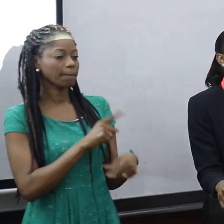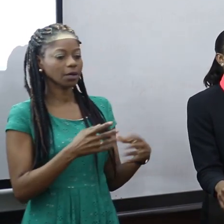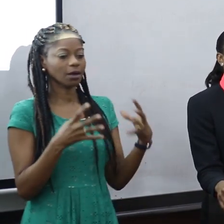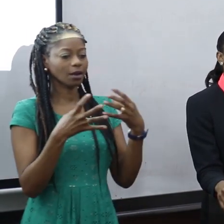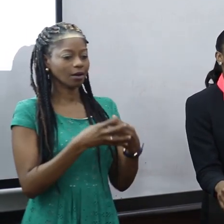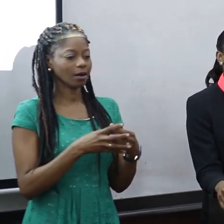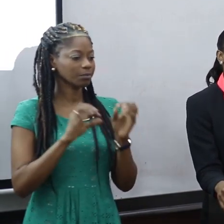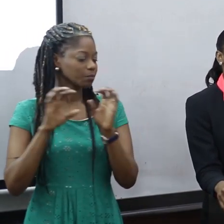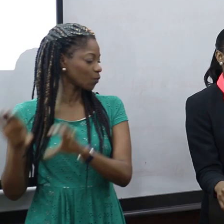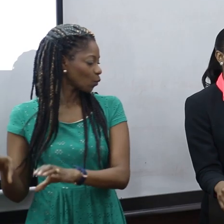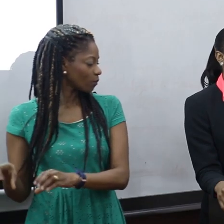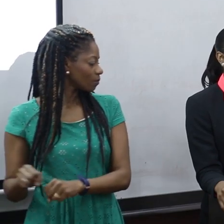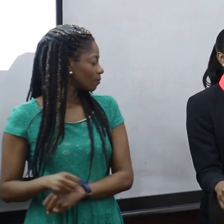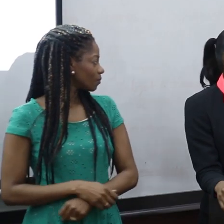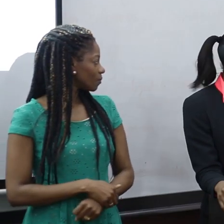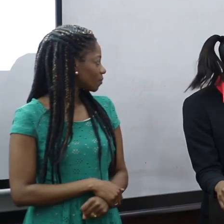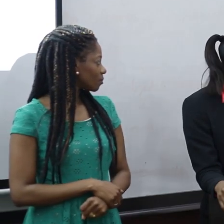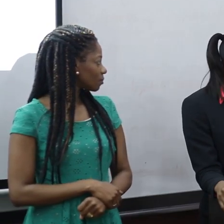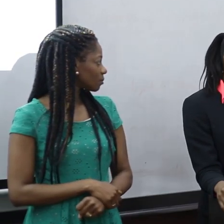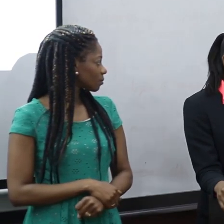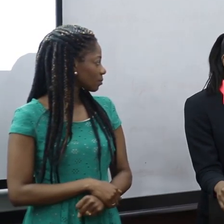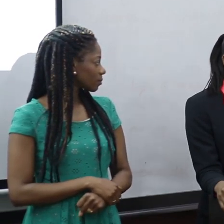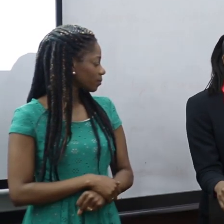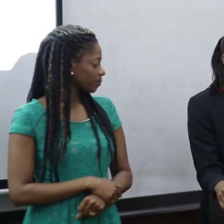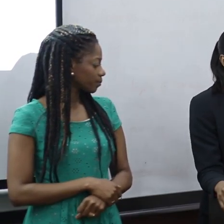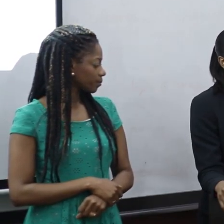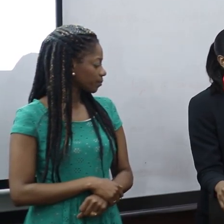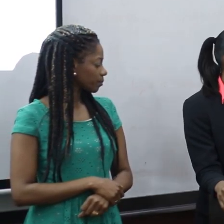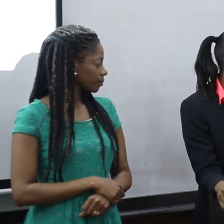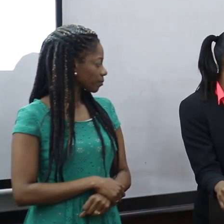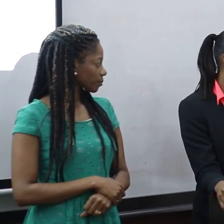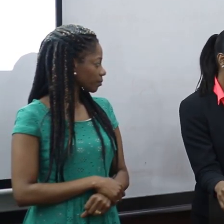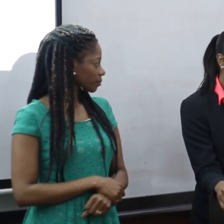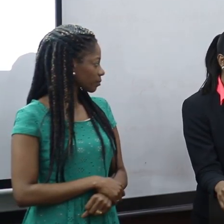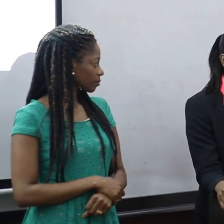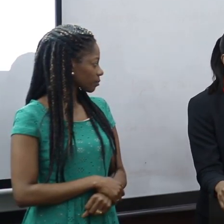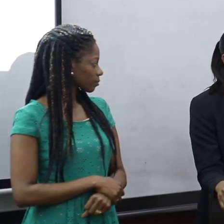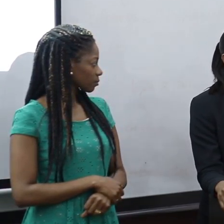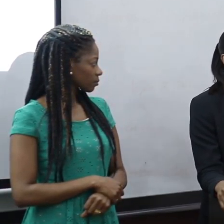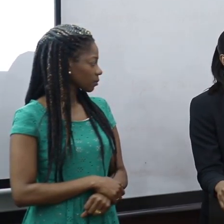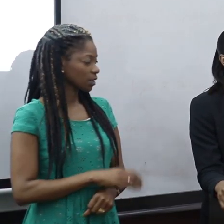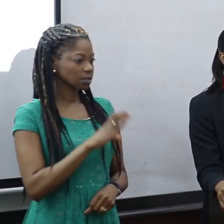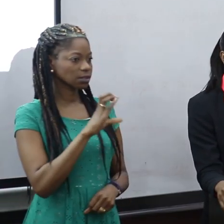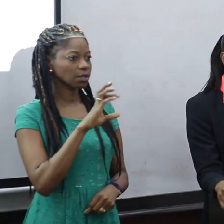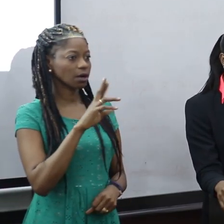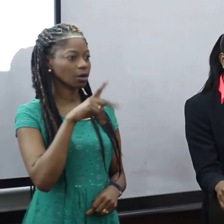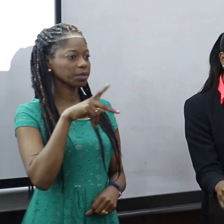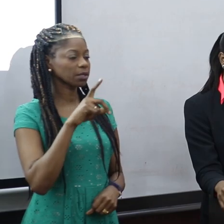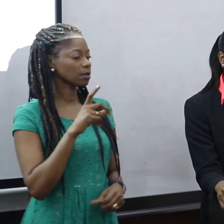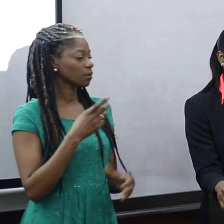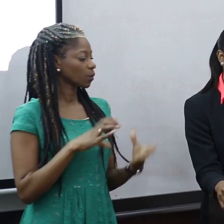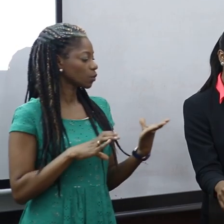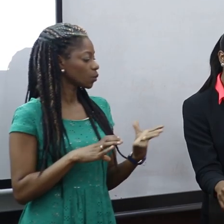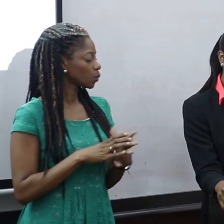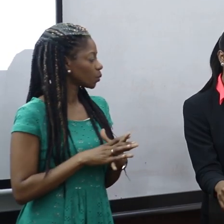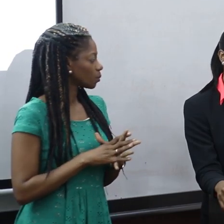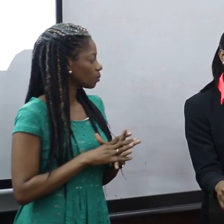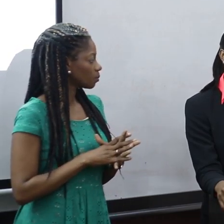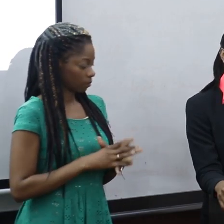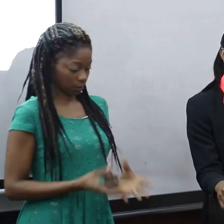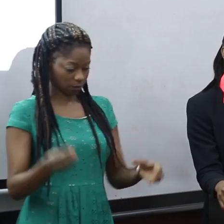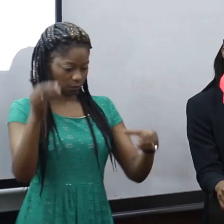So now I want to discuss the second thing, which is the extent to which the CRPD enables the true participation and